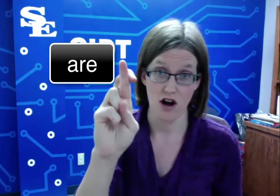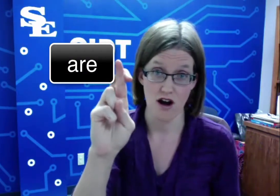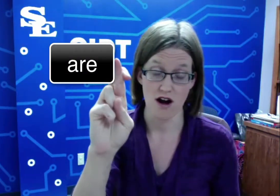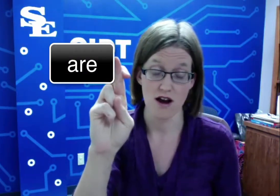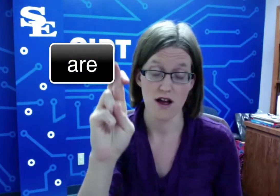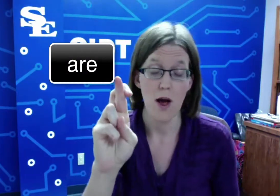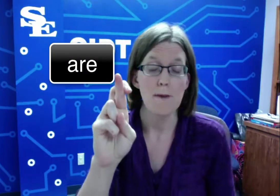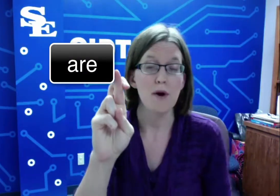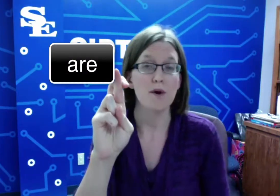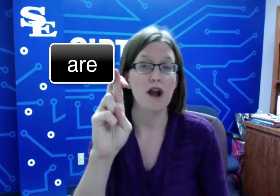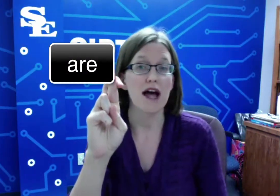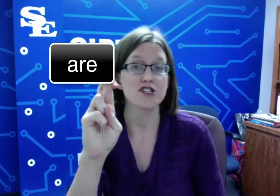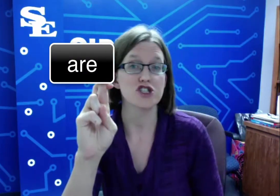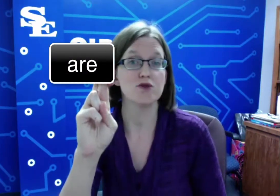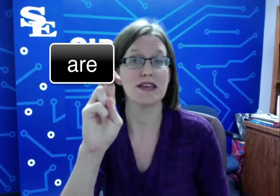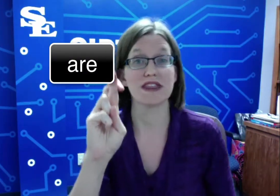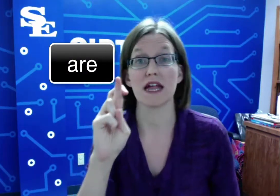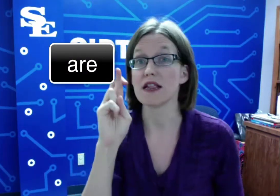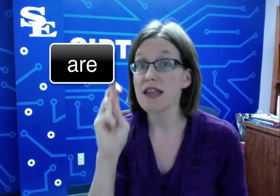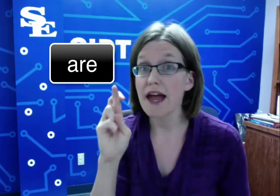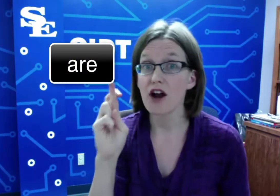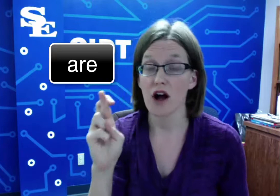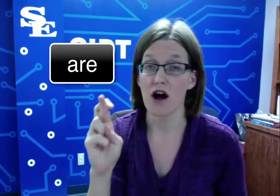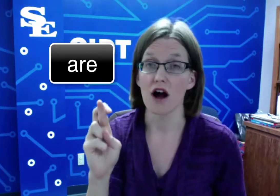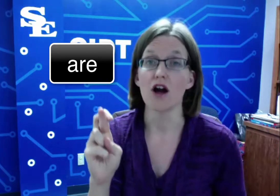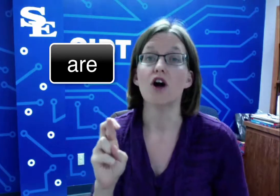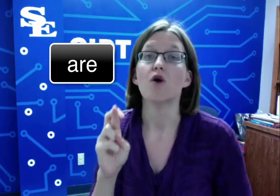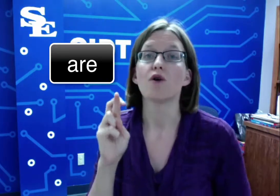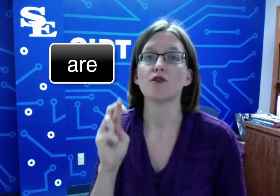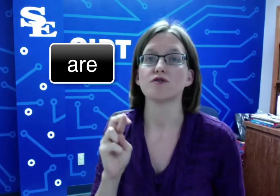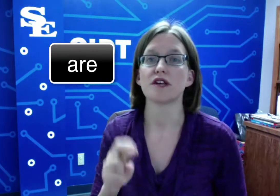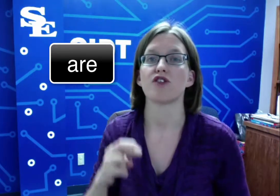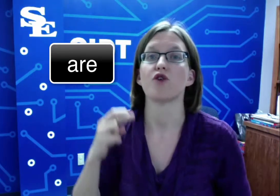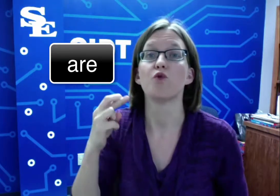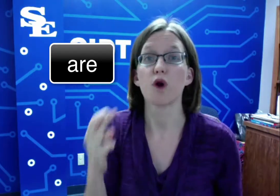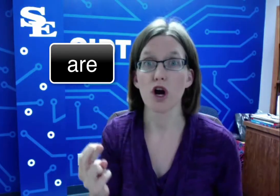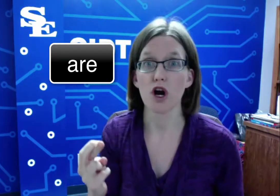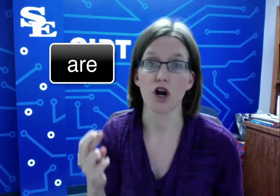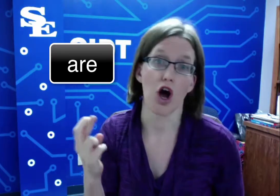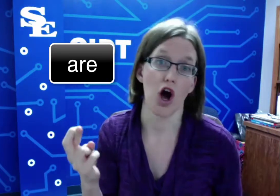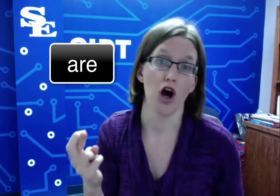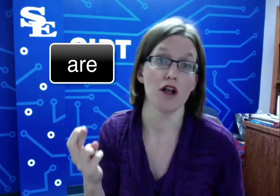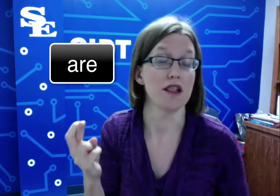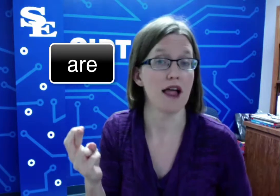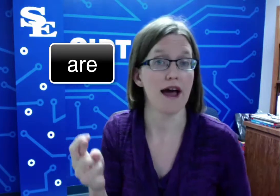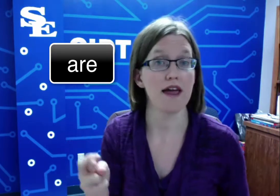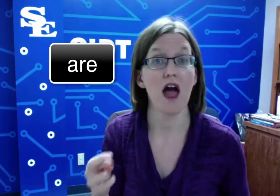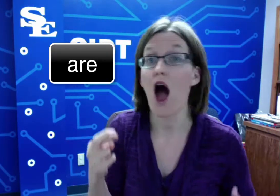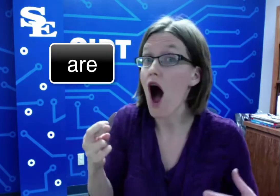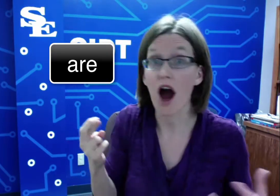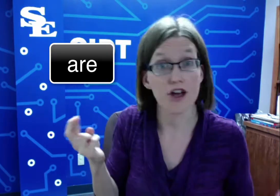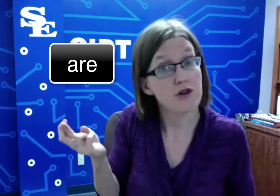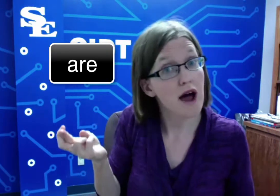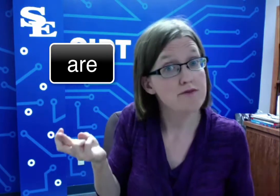R. But we're not just doing the letter R, we're using the word R. Like, are you